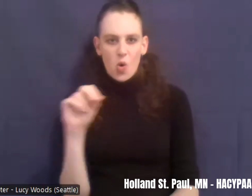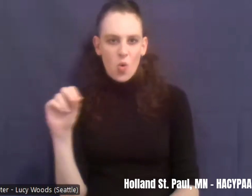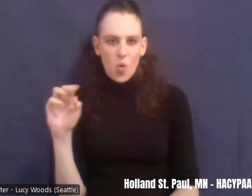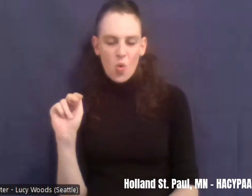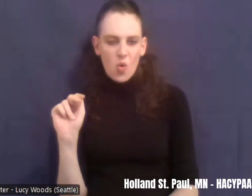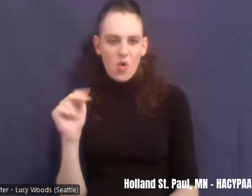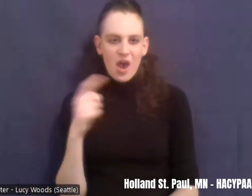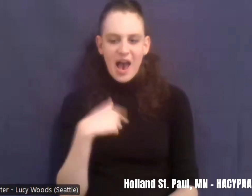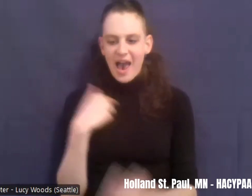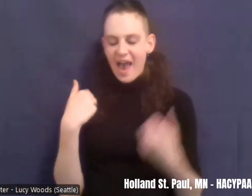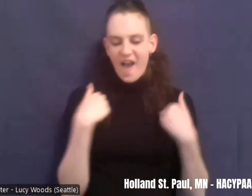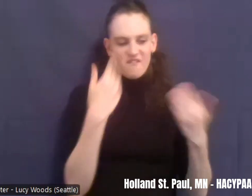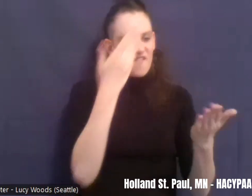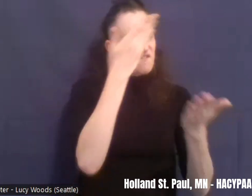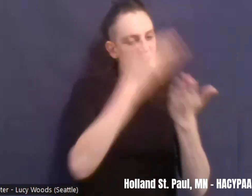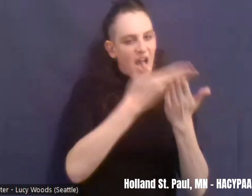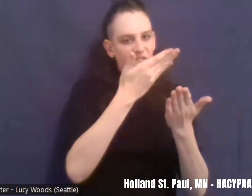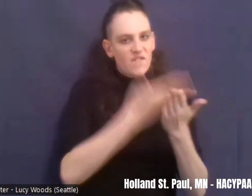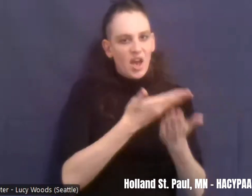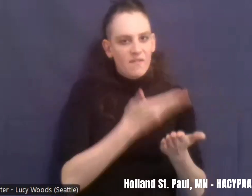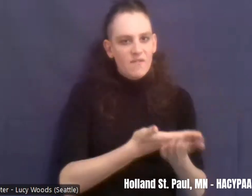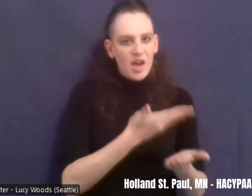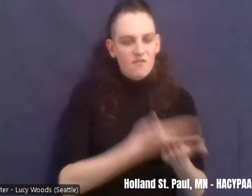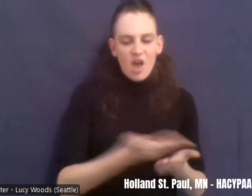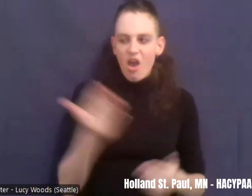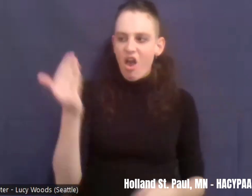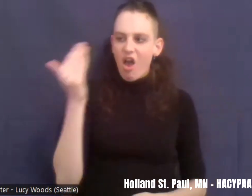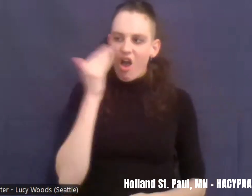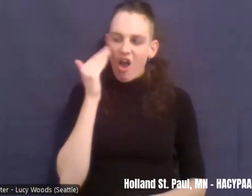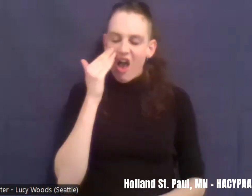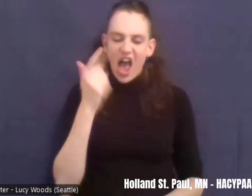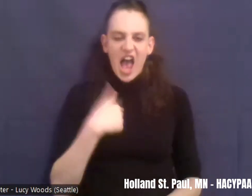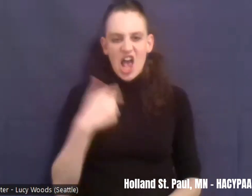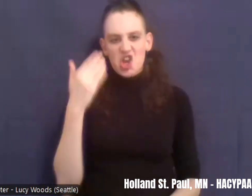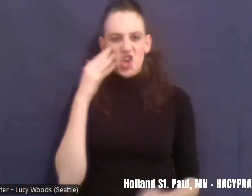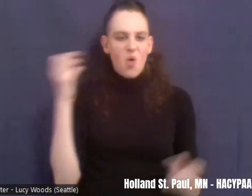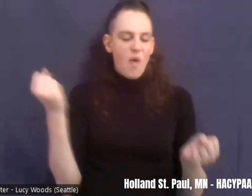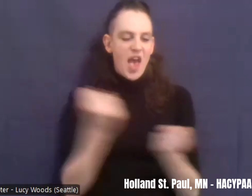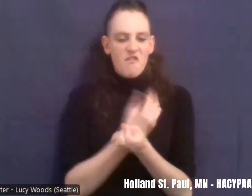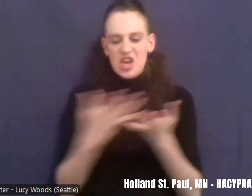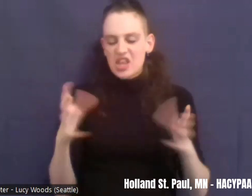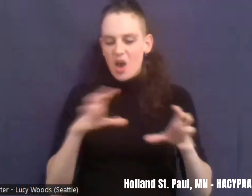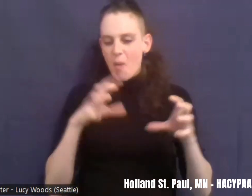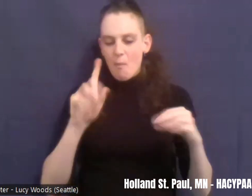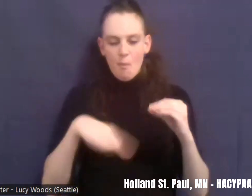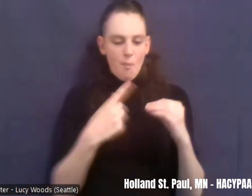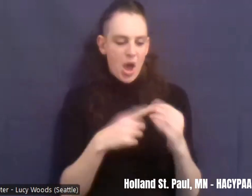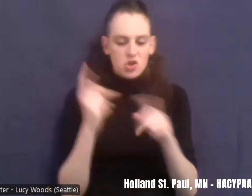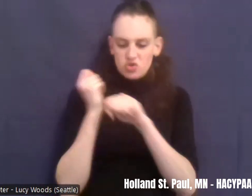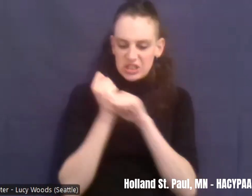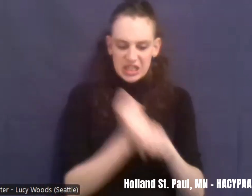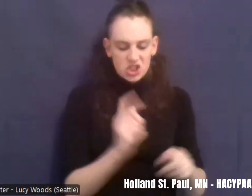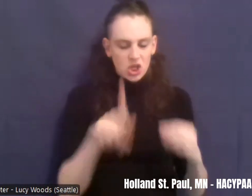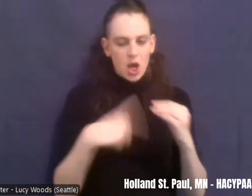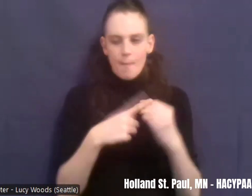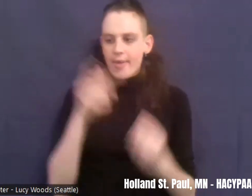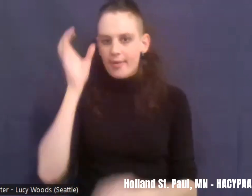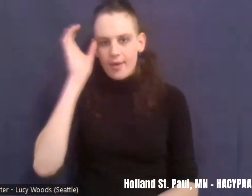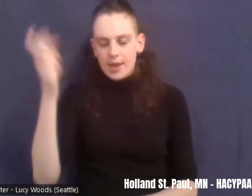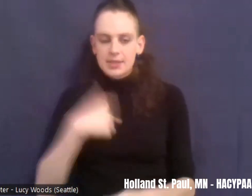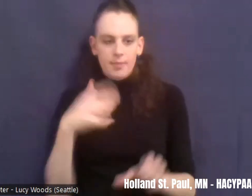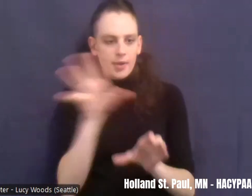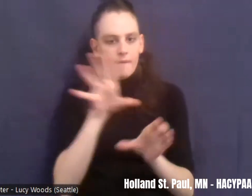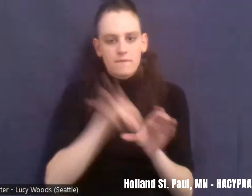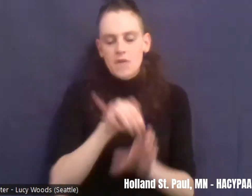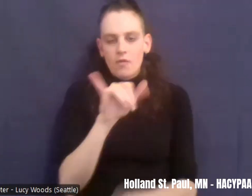and I knew anything about the book. Like I know a lot about the traditions, I know a lot about the concepts. I've been involved with HACYPAA like for a really long time